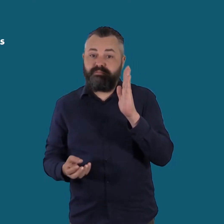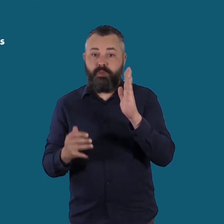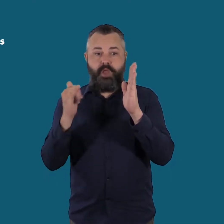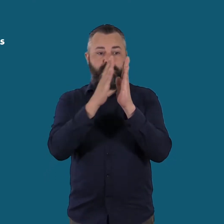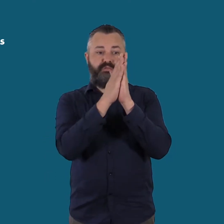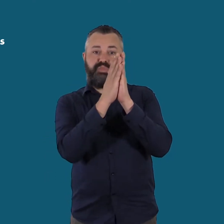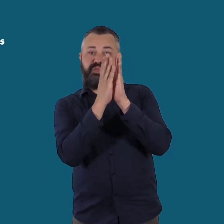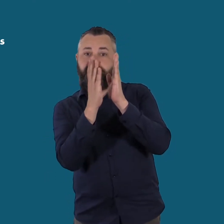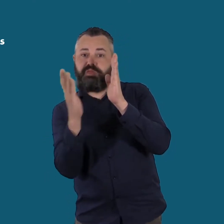slope failures,